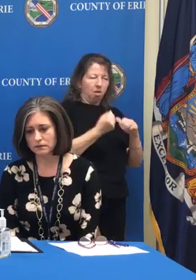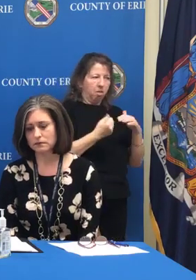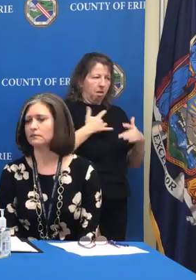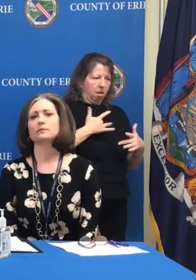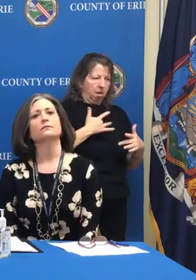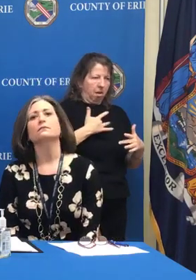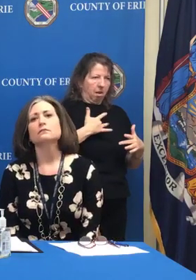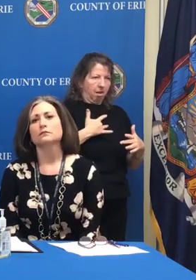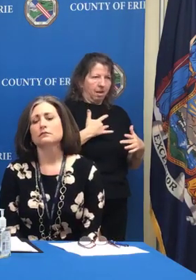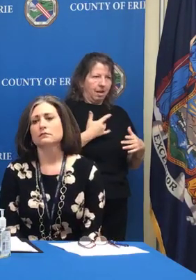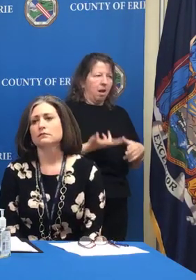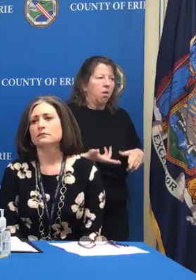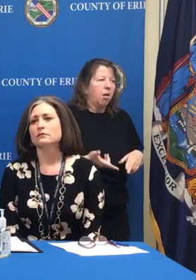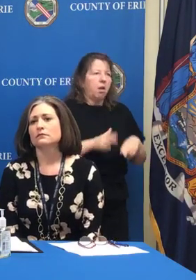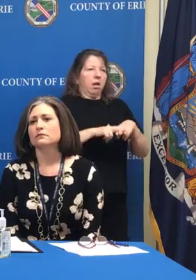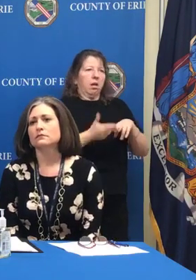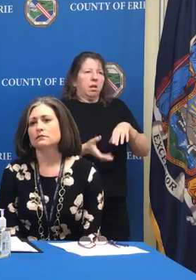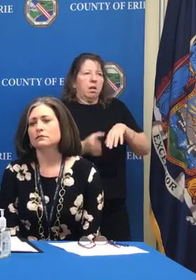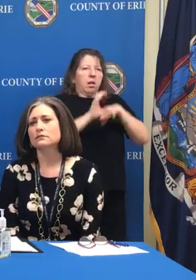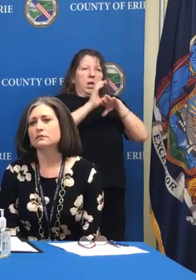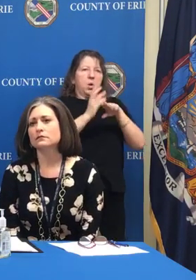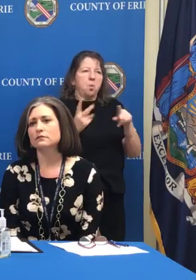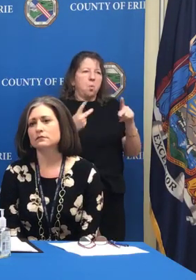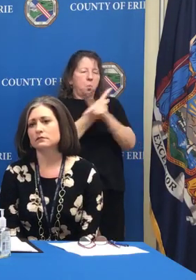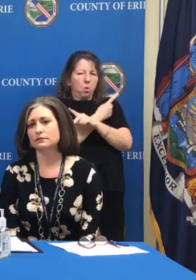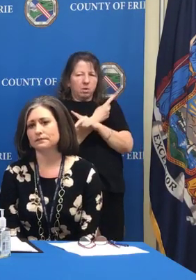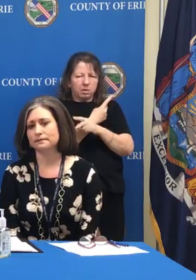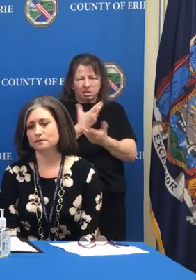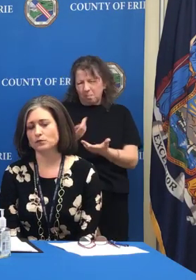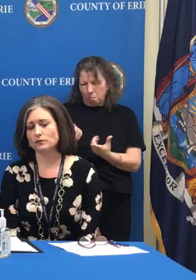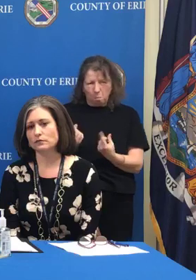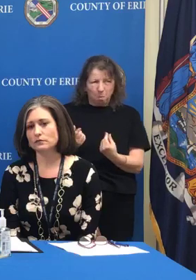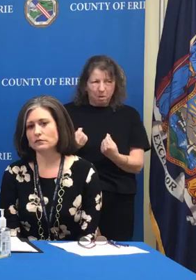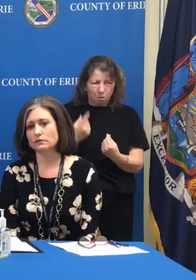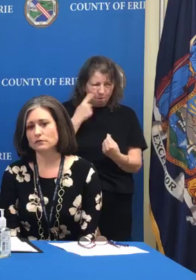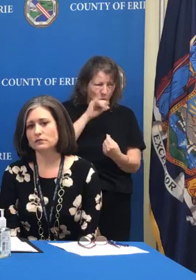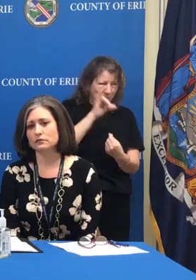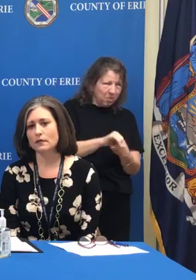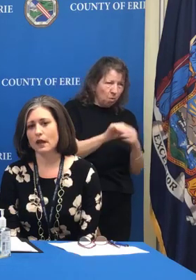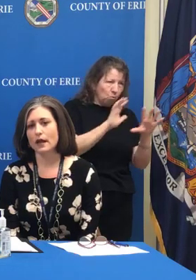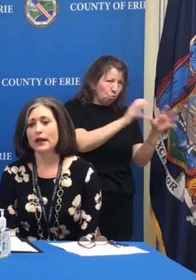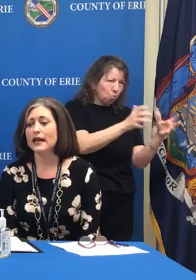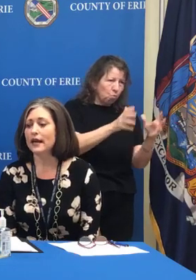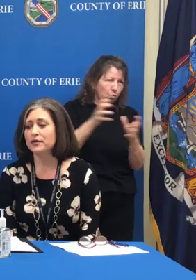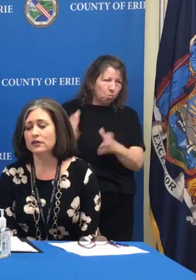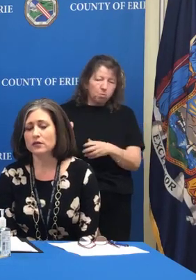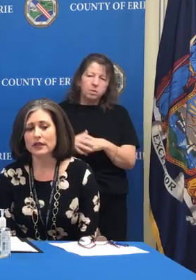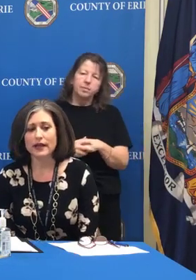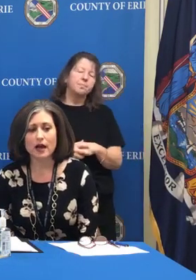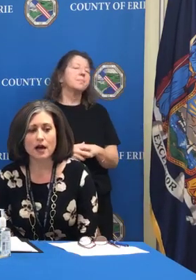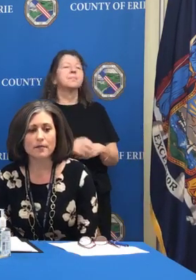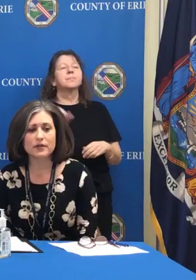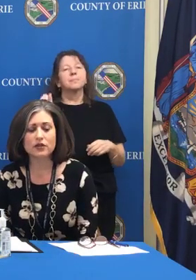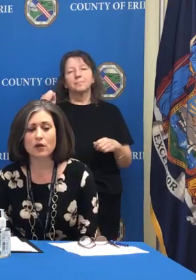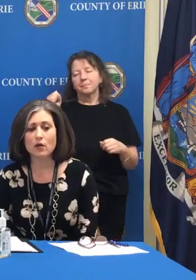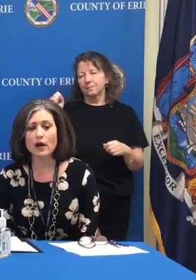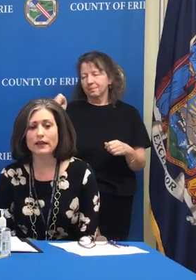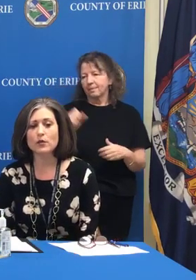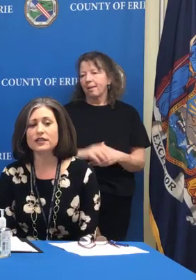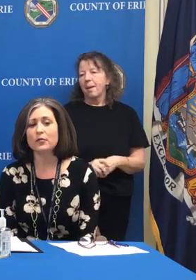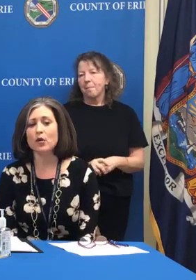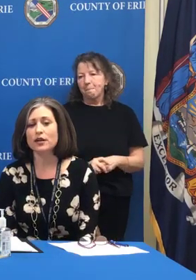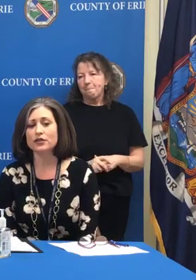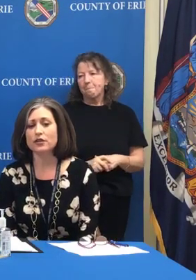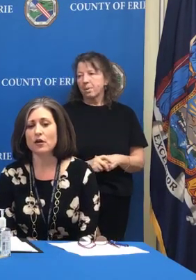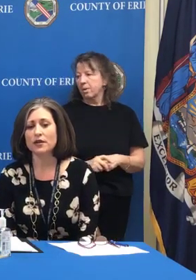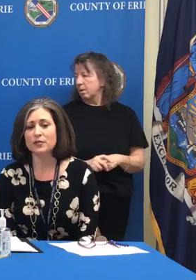a complicated issue. I'm wondering if you could talk about what's being done on that end. Yeah, absolutely. So I think